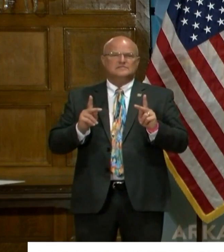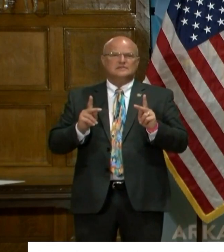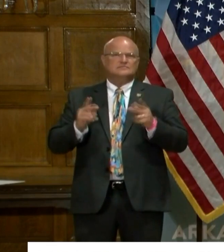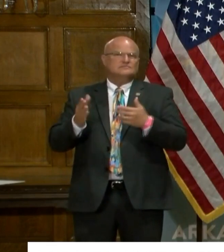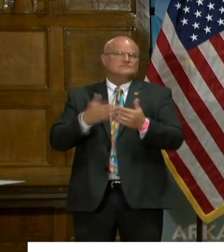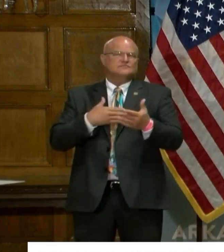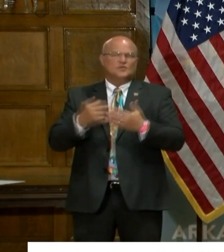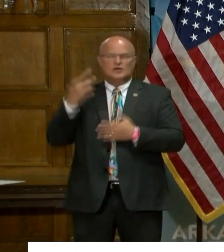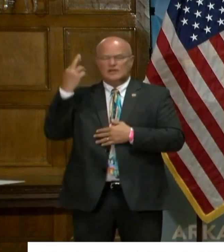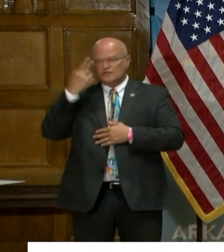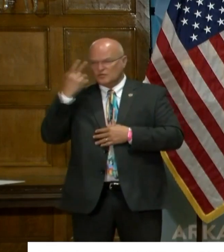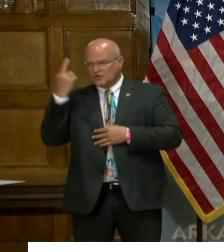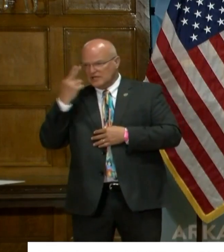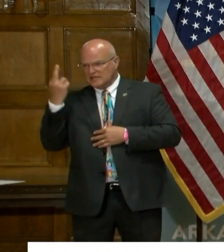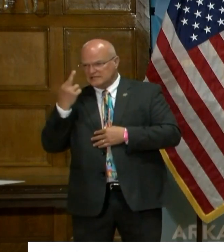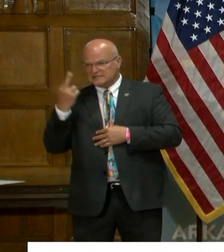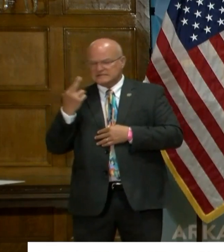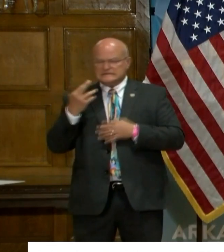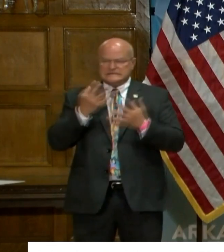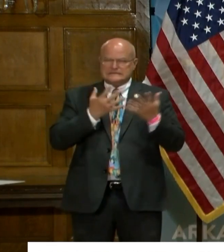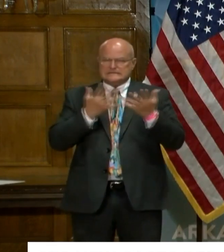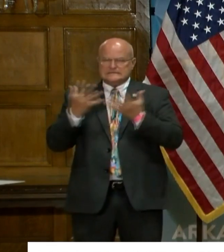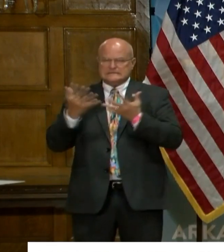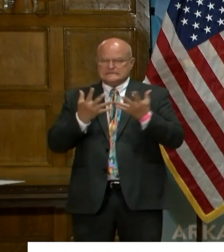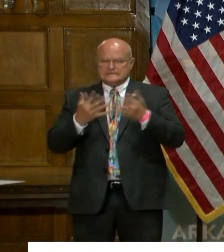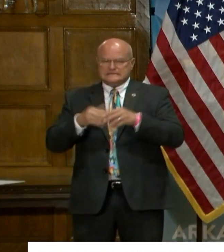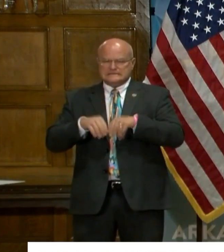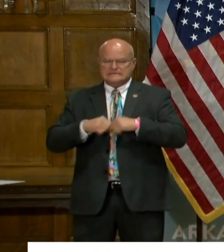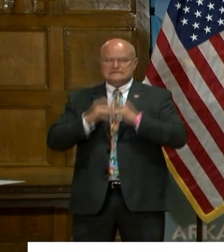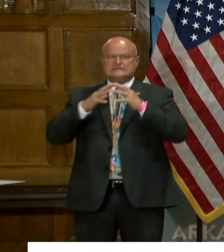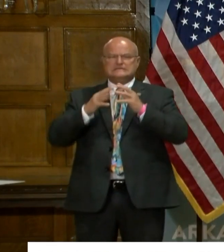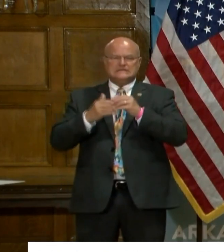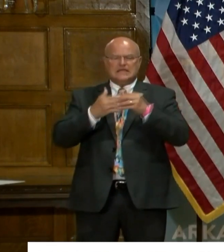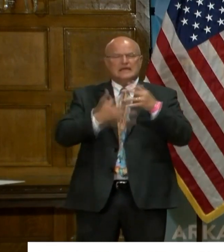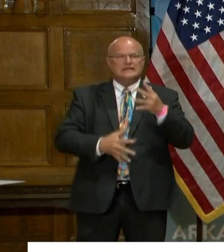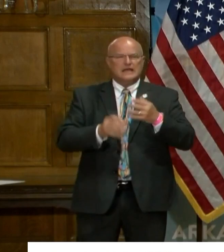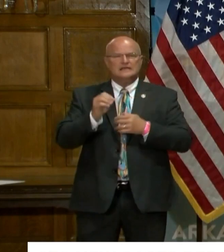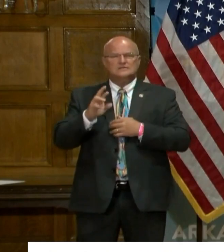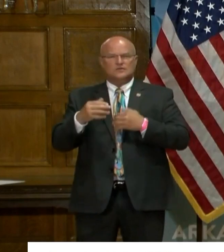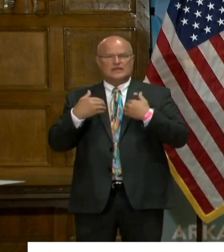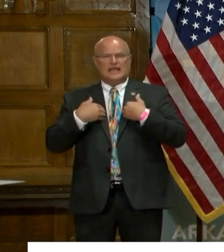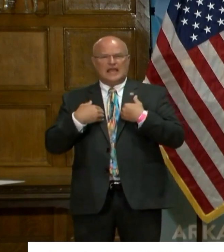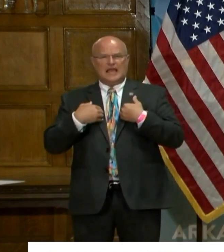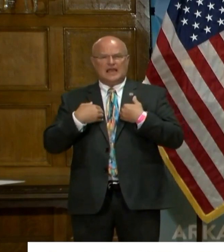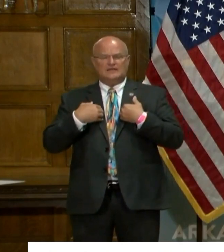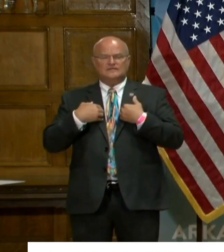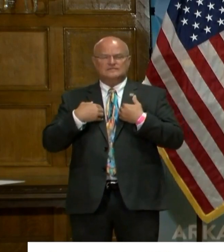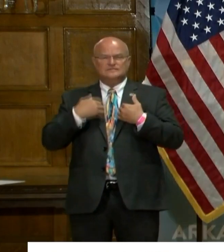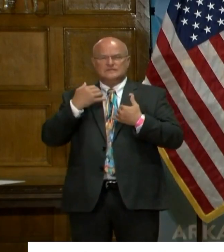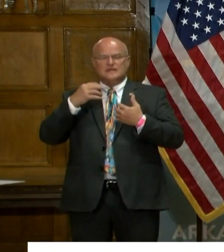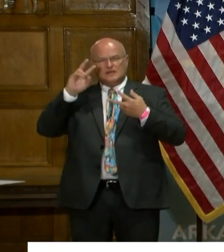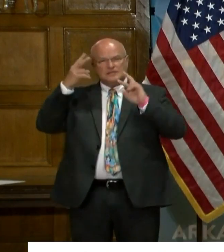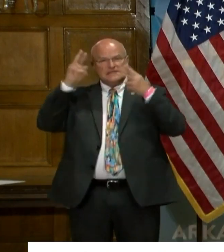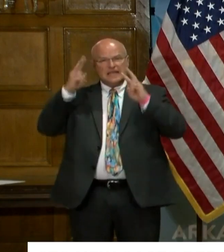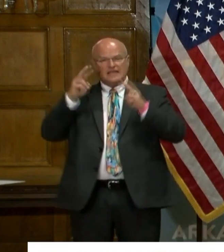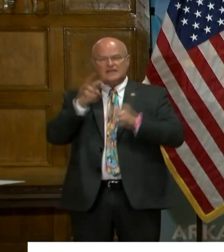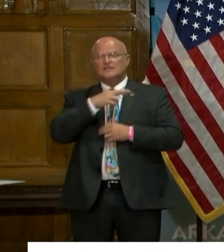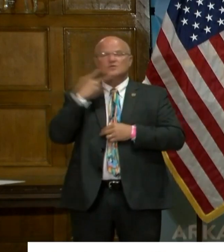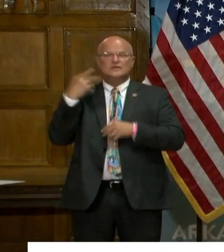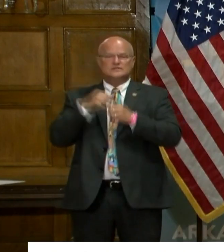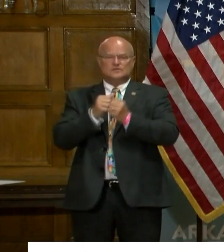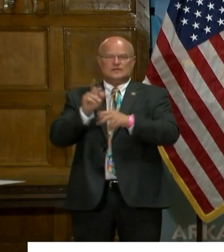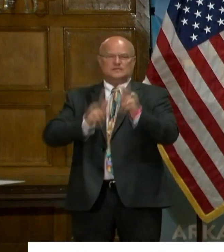for whatever reason, they struggle to implement those guidelines, or they have miscalculated the risk in